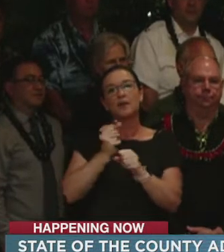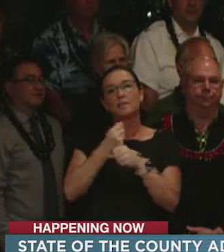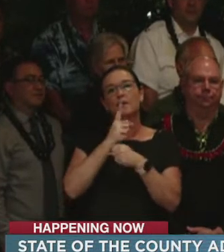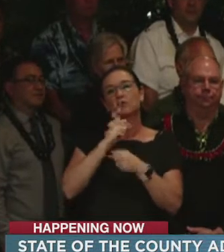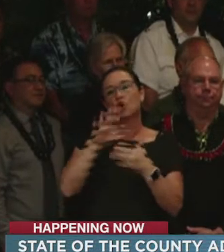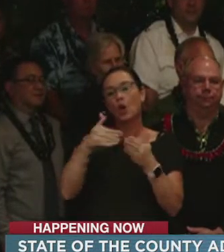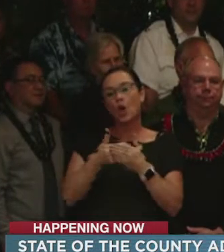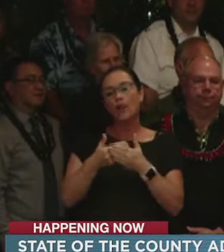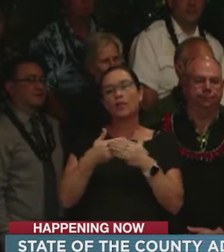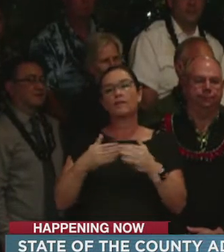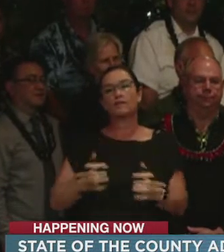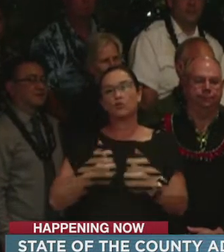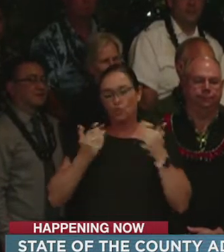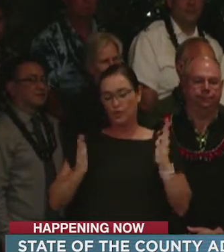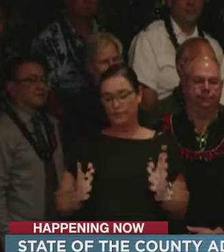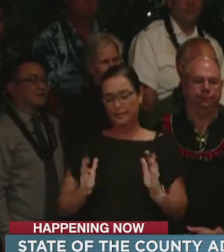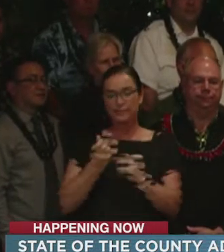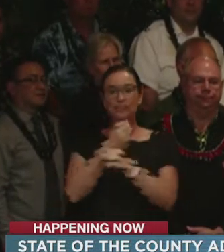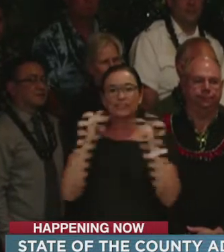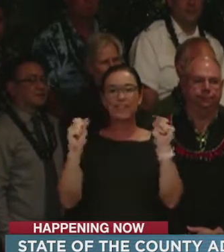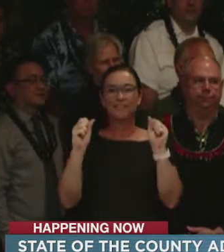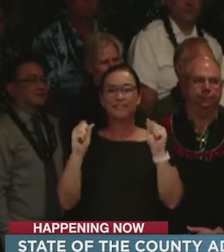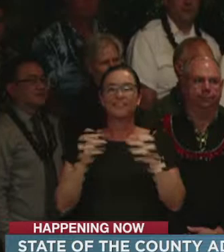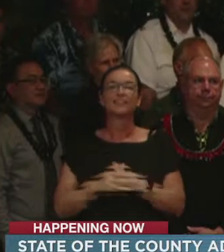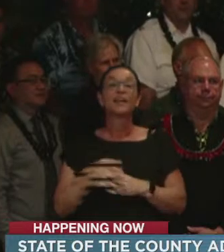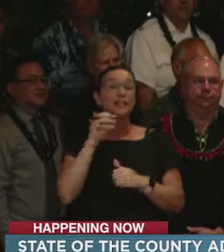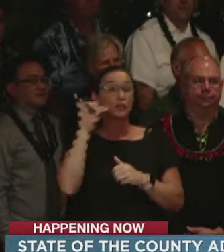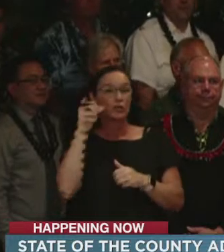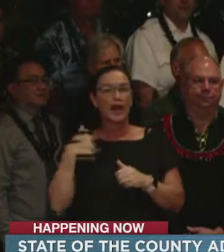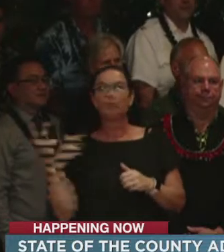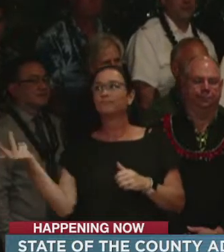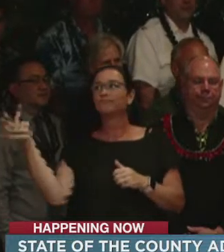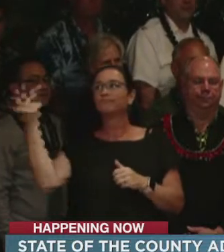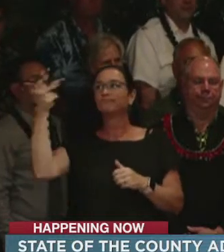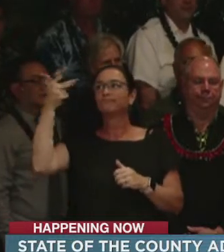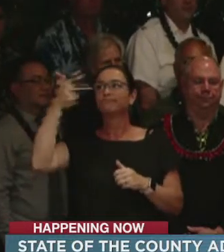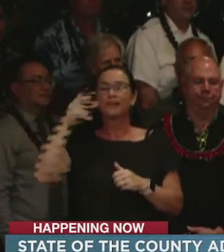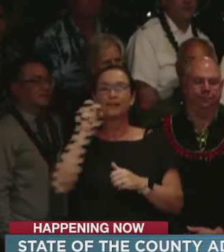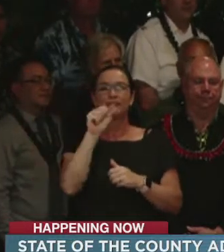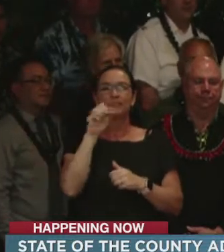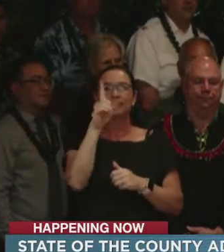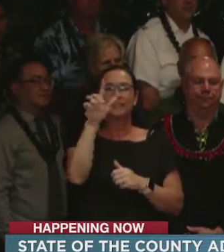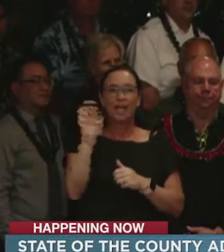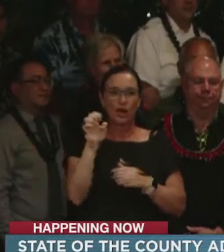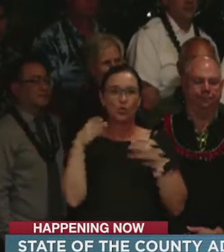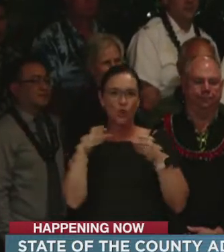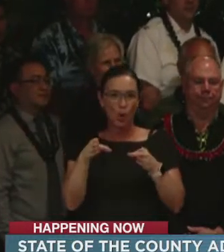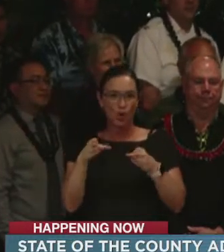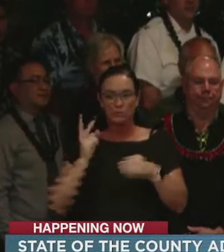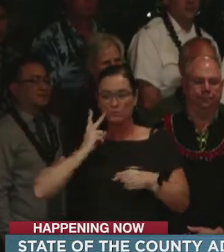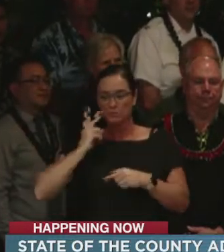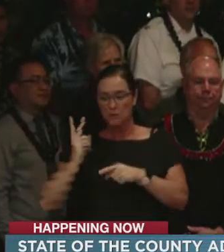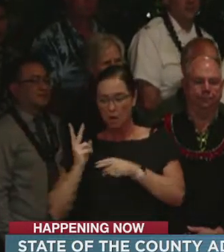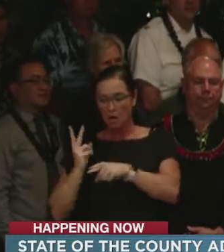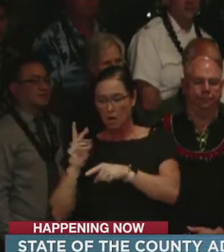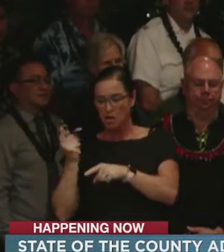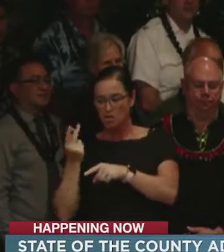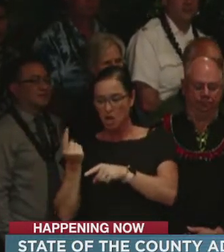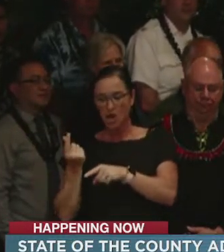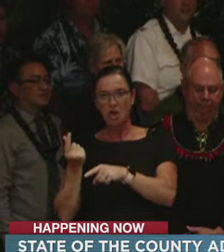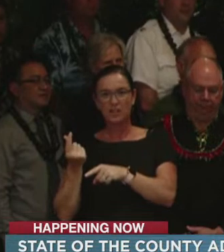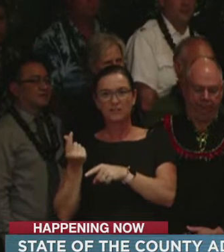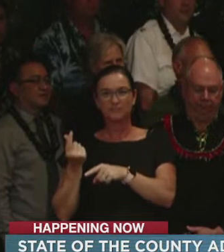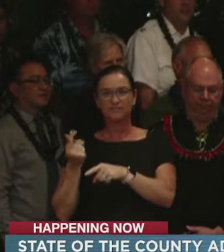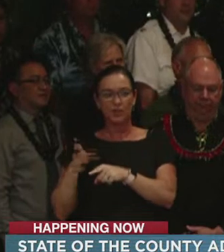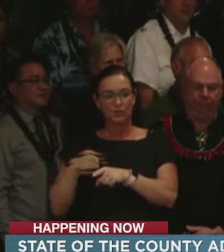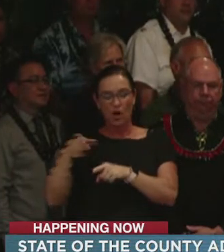note, yesterday I was coming over the Saddle Road with a friend, and we saw a dog that was on the